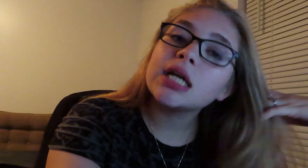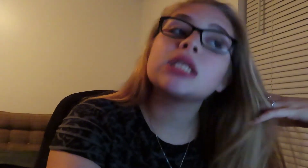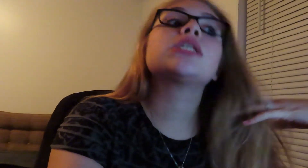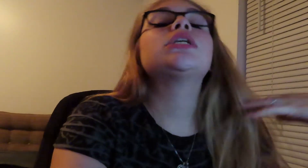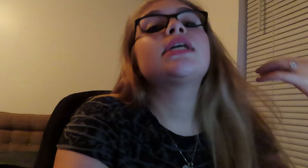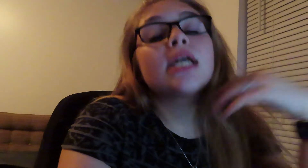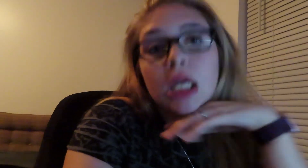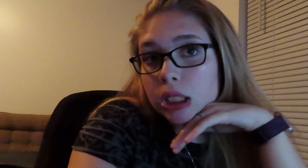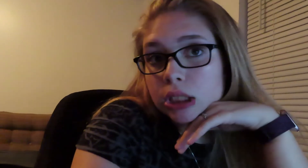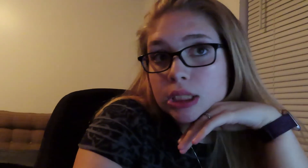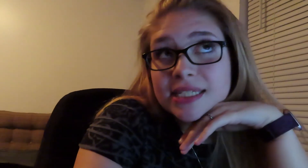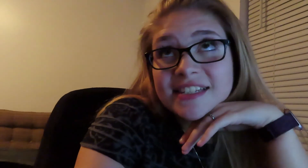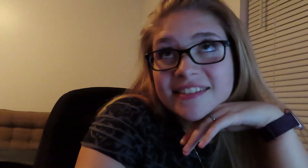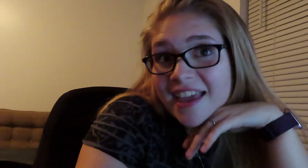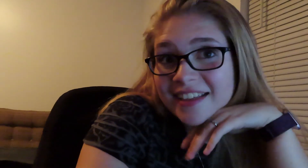and yeah